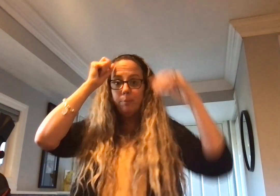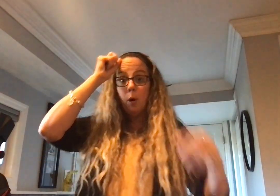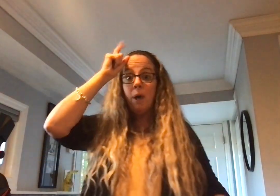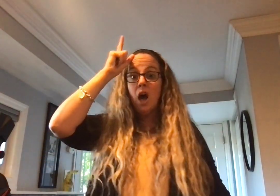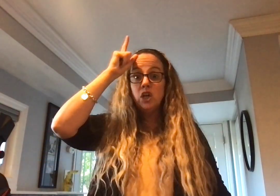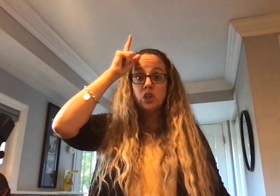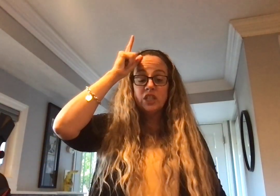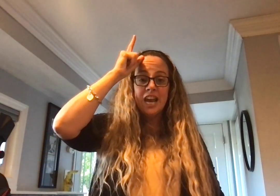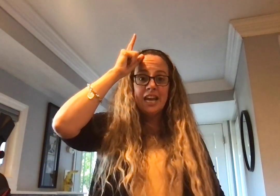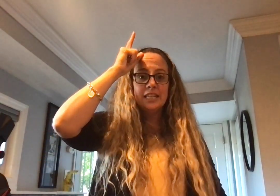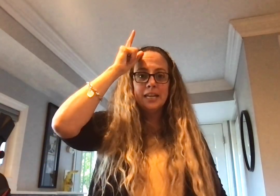bulb. Understand,